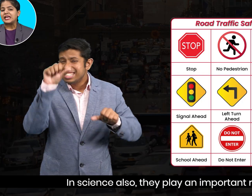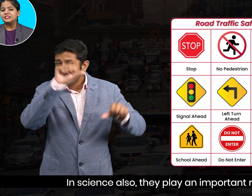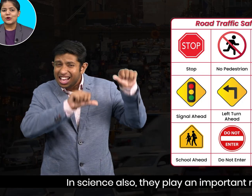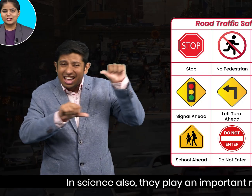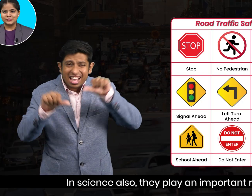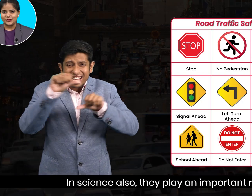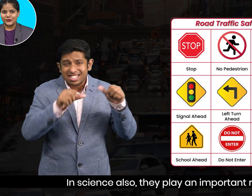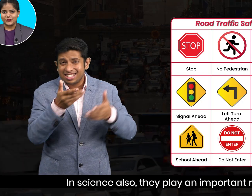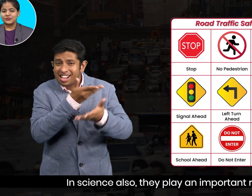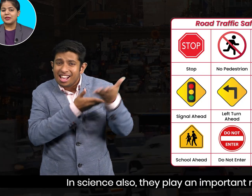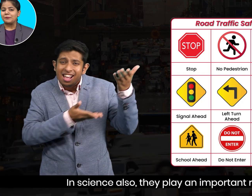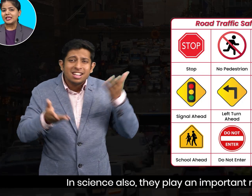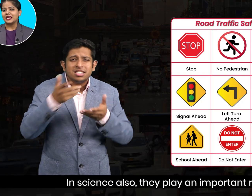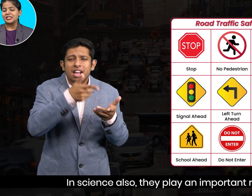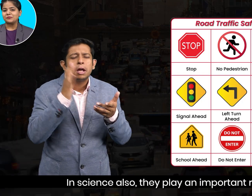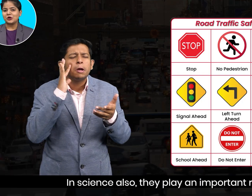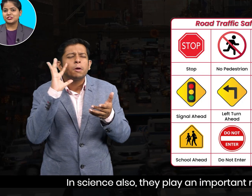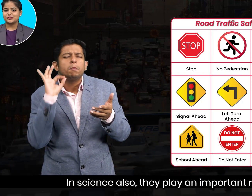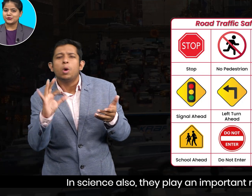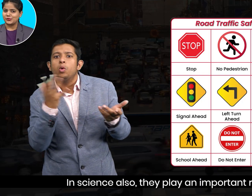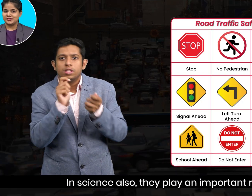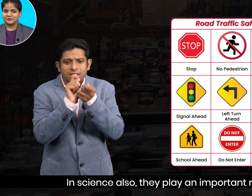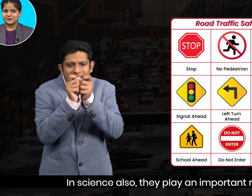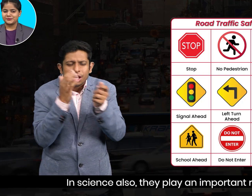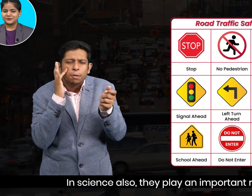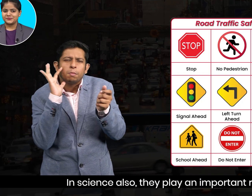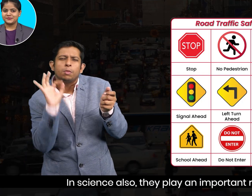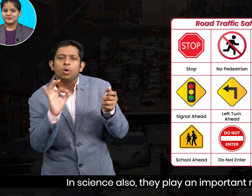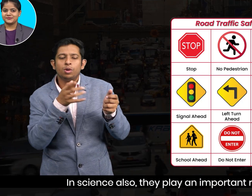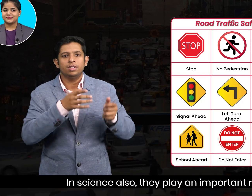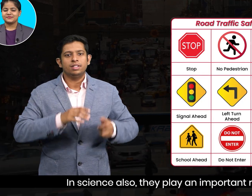In science also, they play an important role.